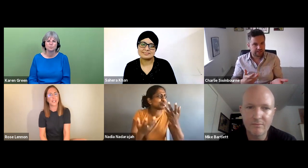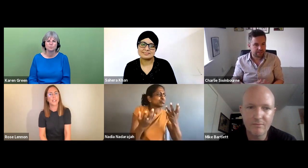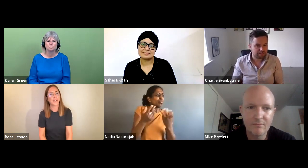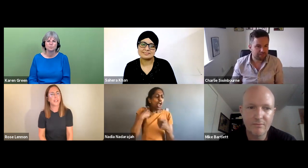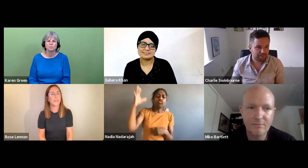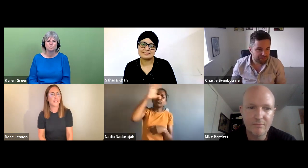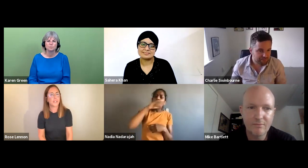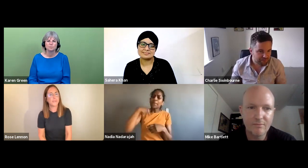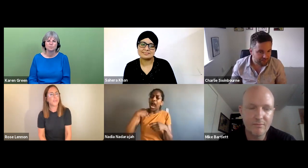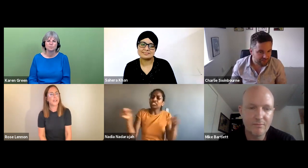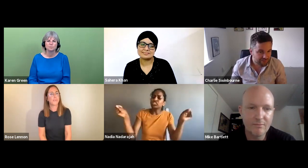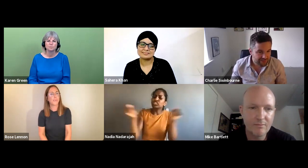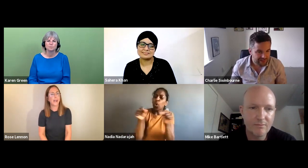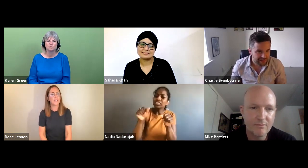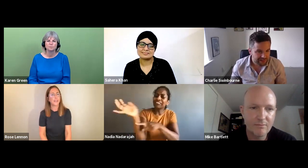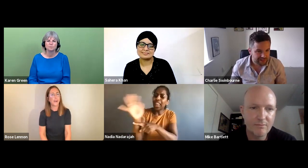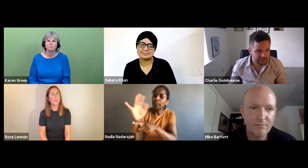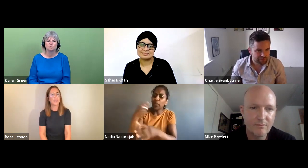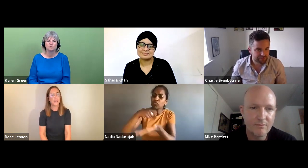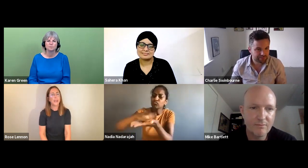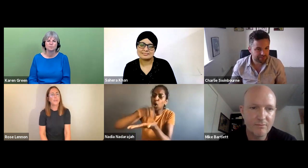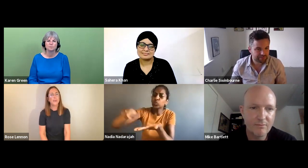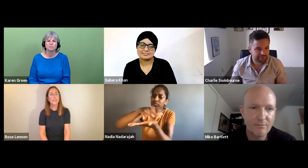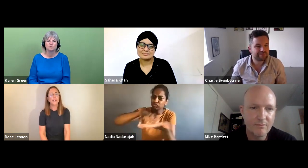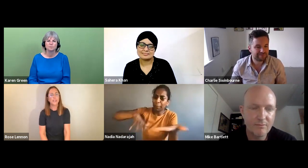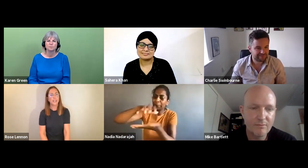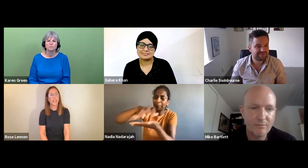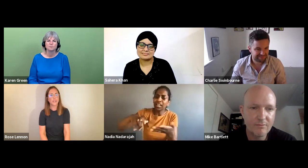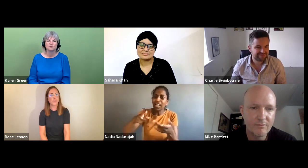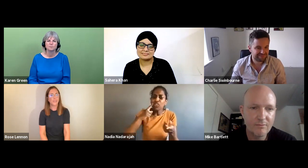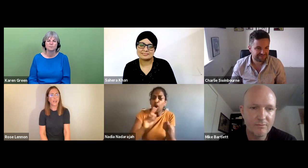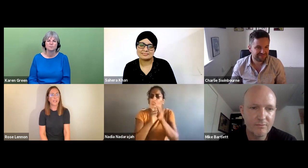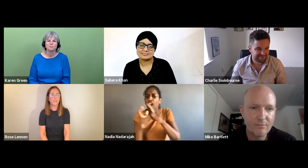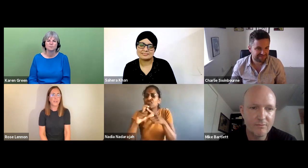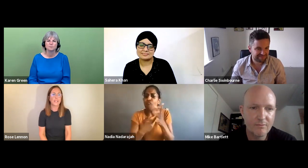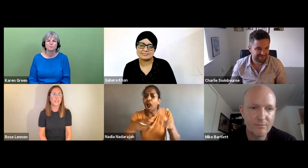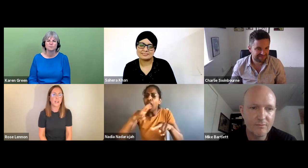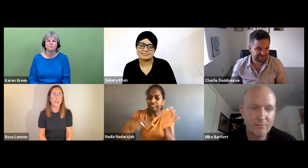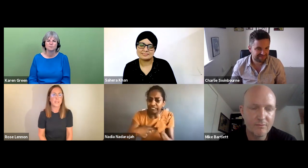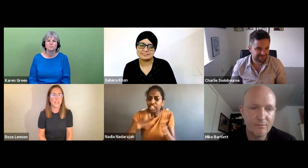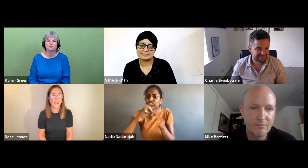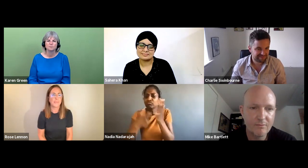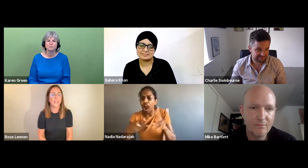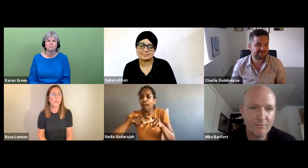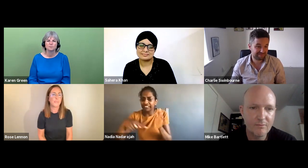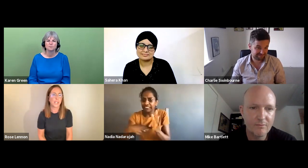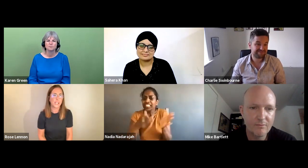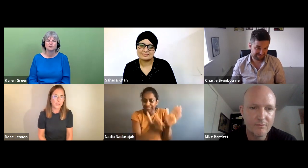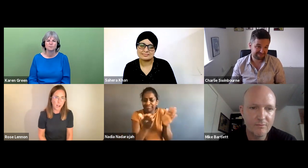when you've got notes? How did you cope? When I was doing that short film and I wrote that script, and then we put it into